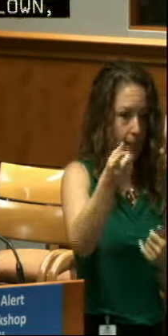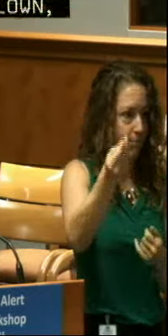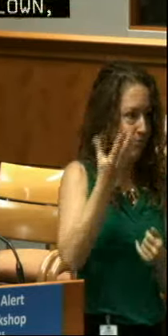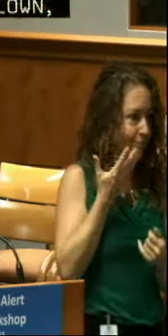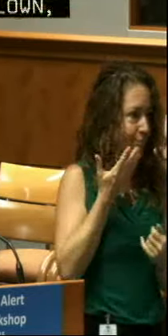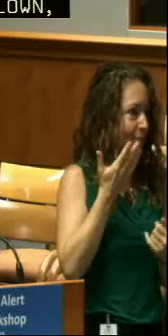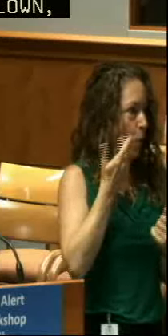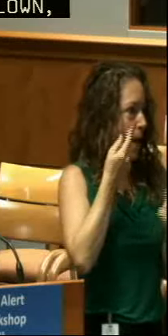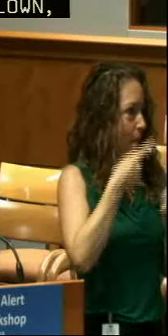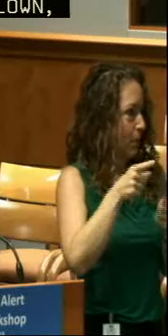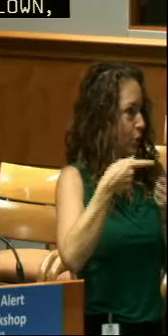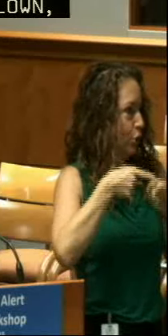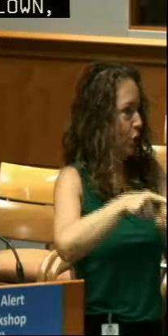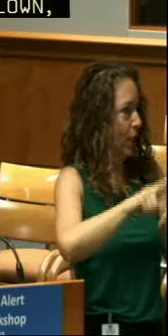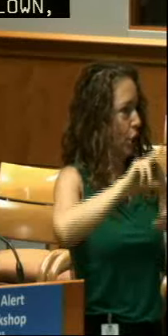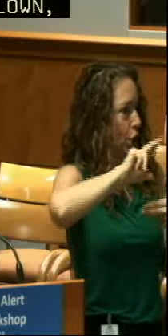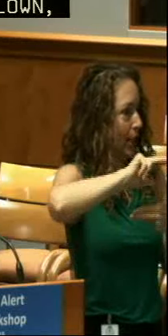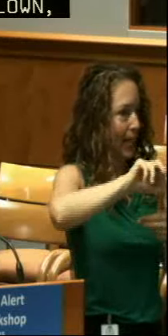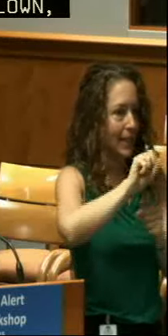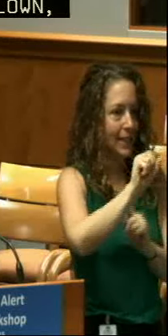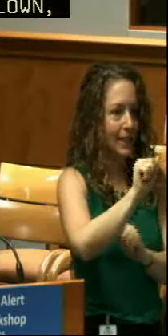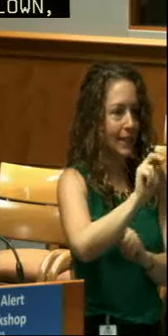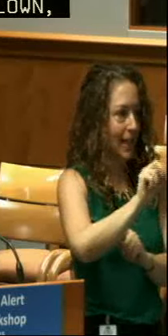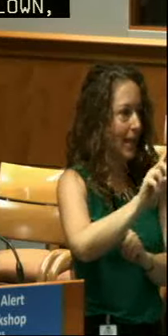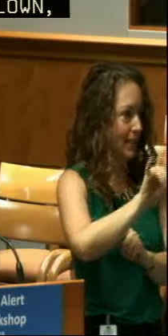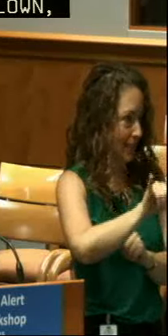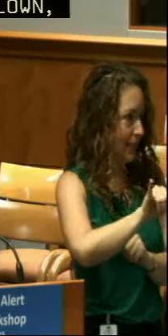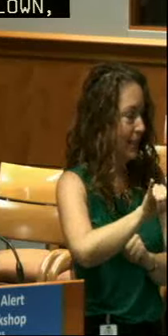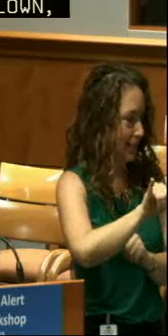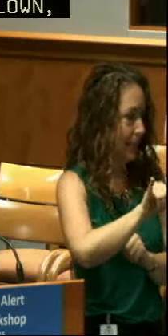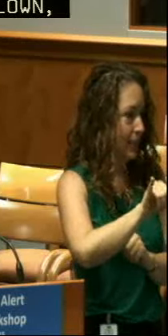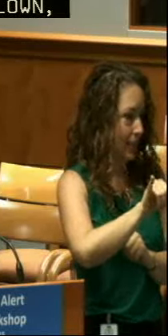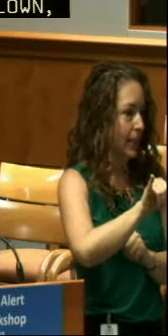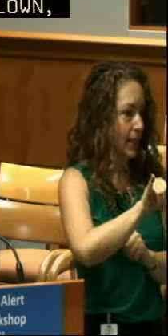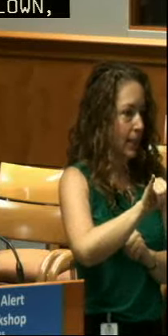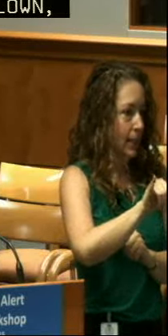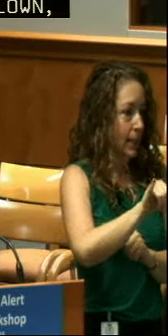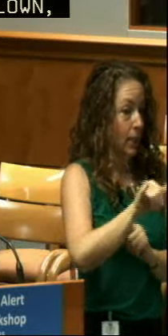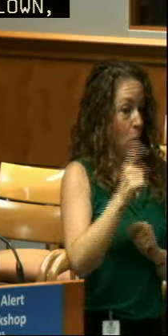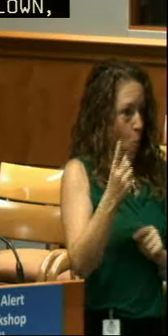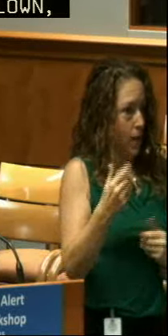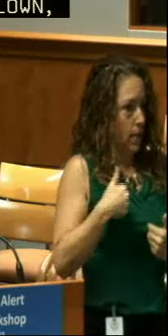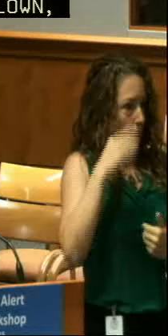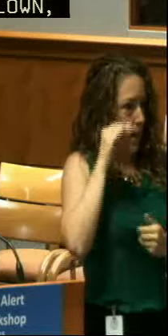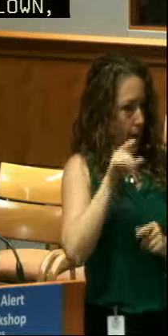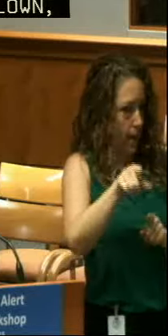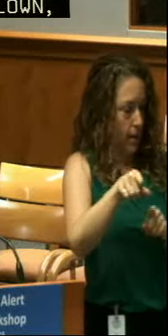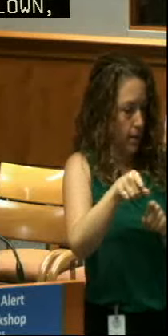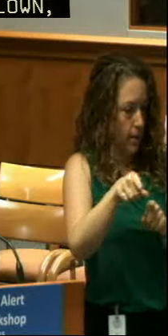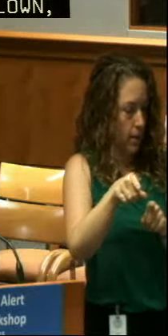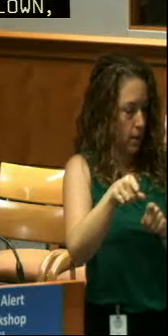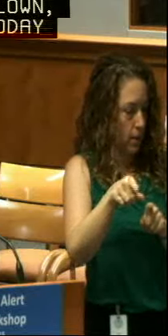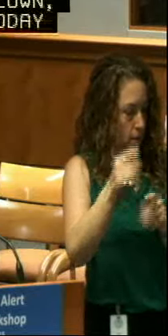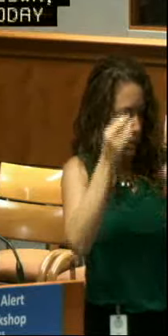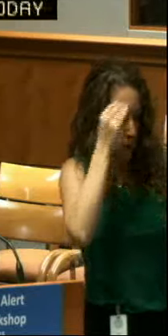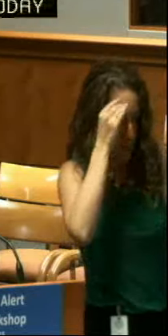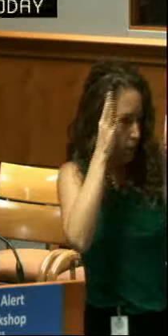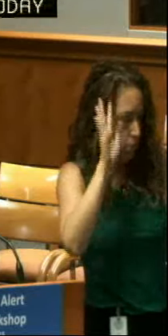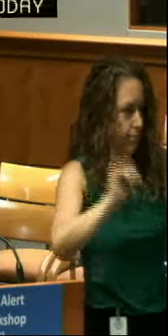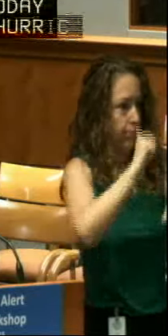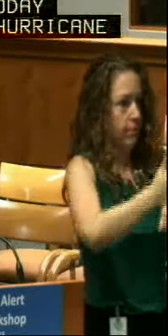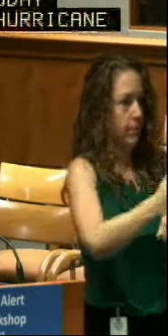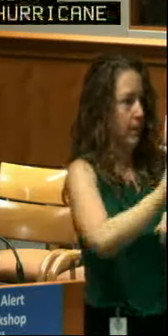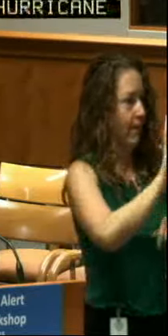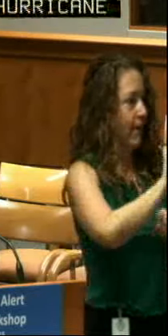Sandy issues where a very enterprising young man set up a capability on